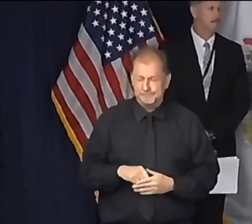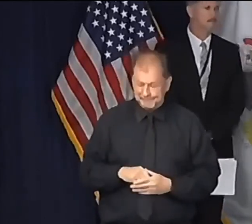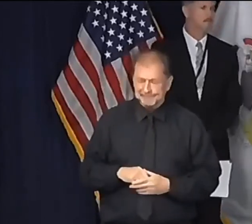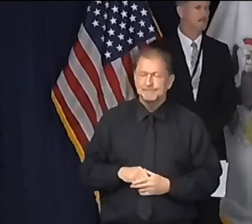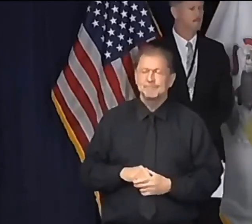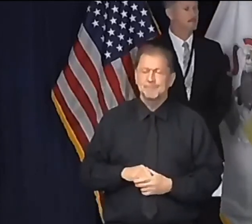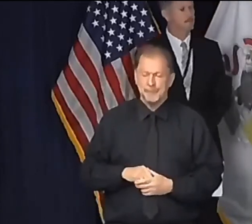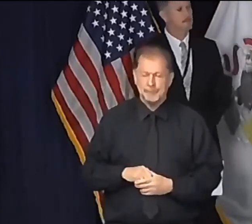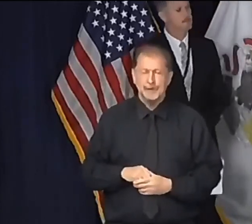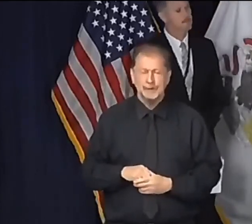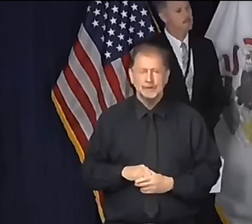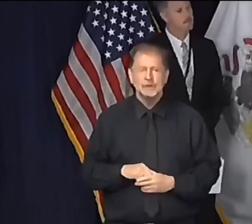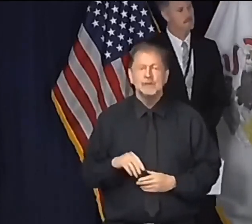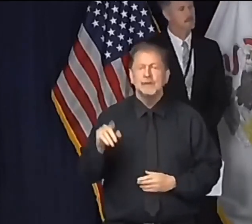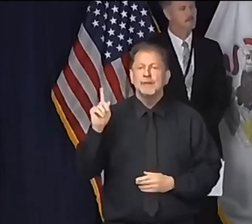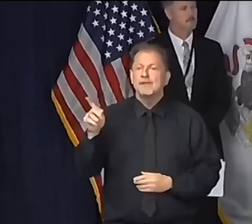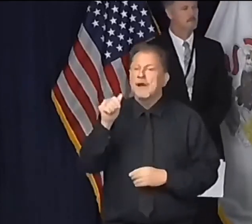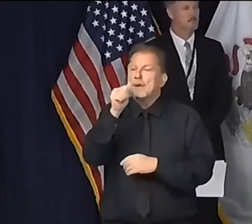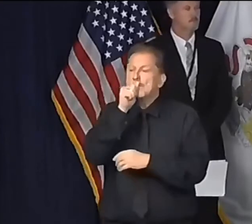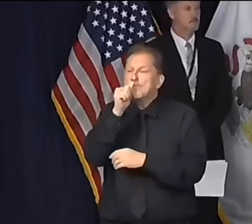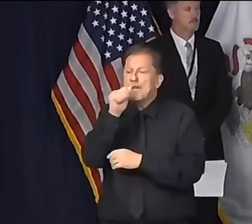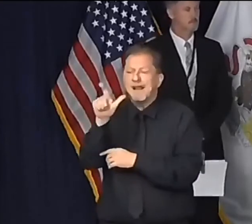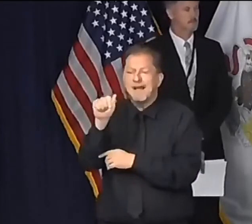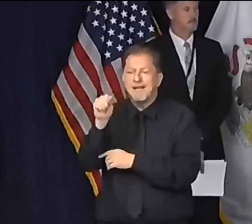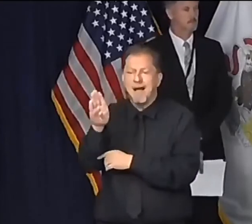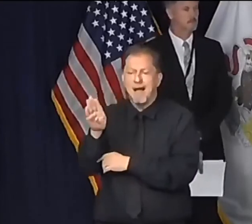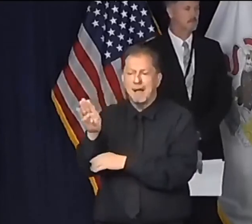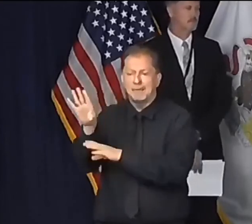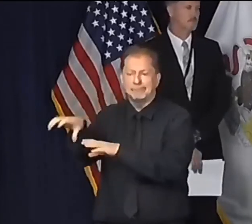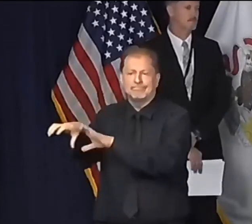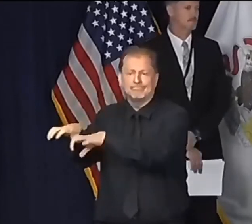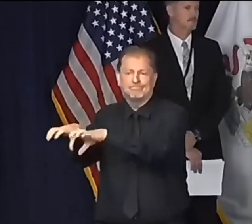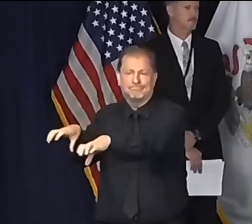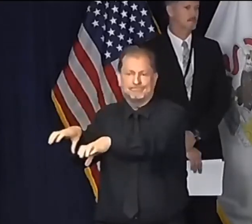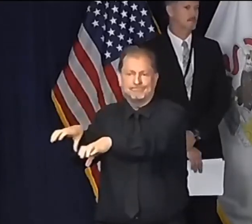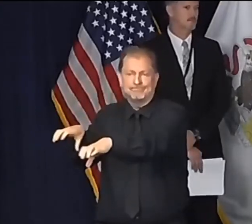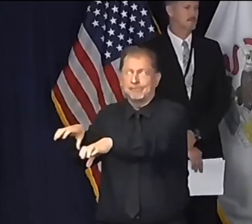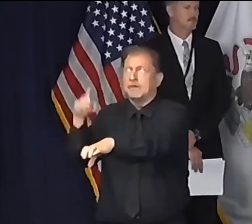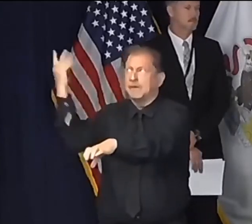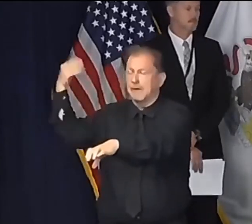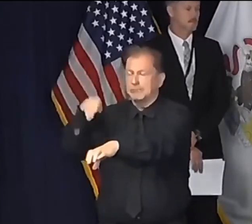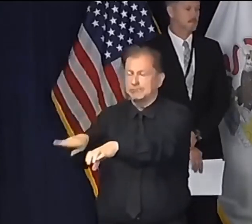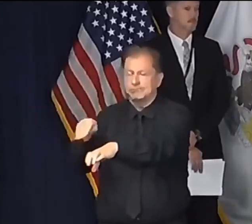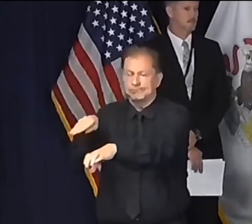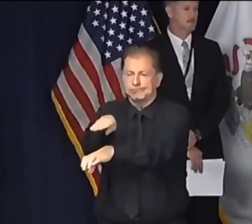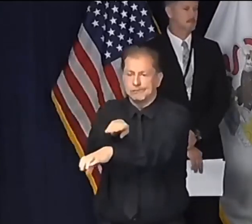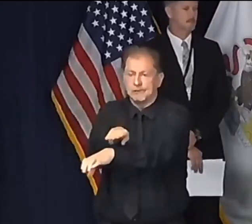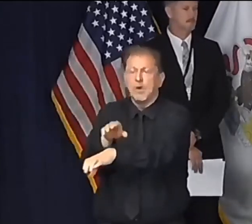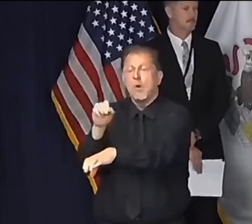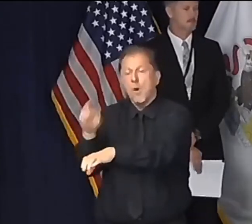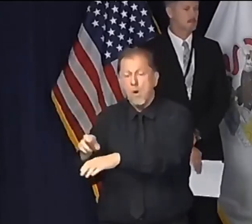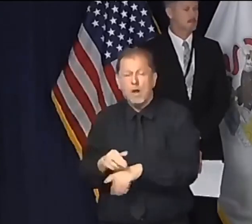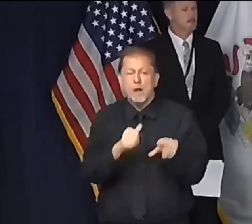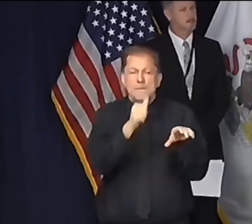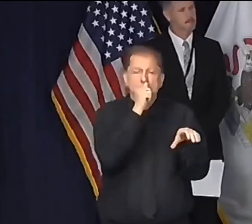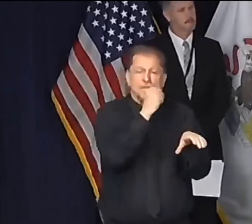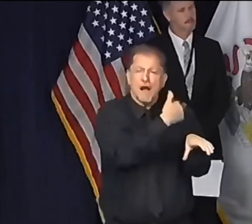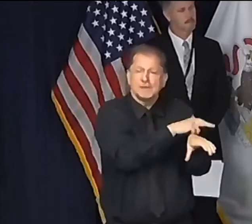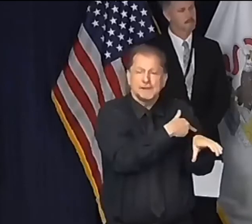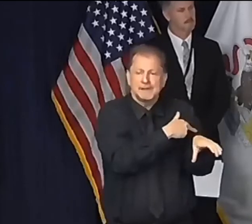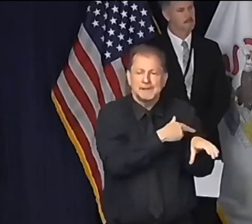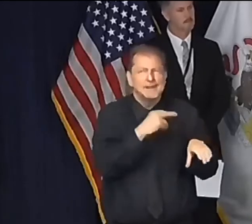be either private labs or directly to private